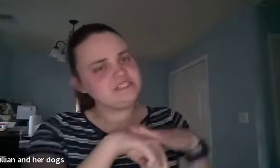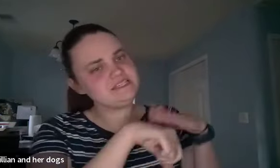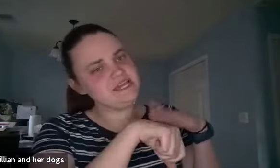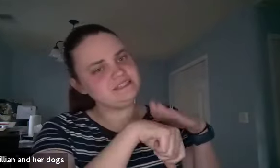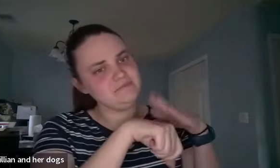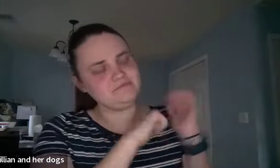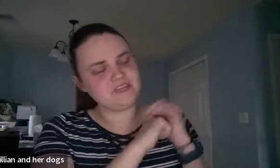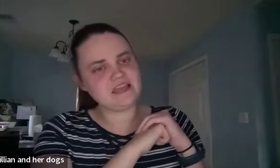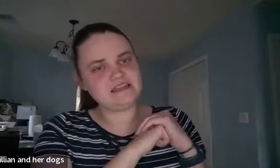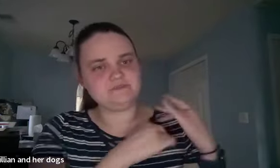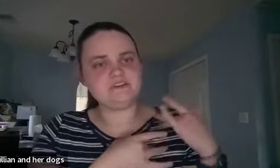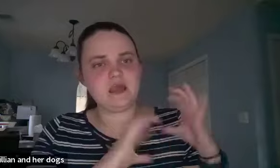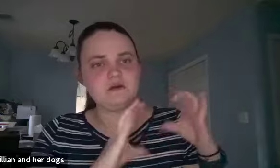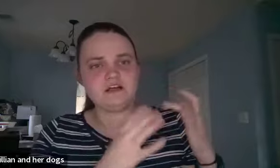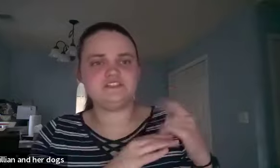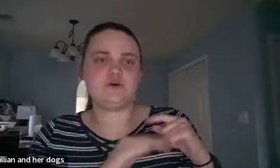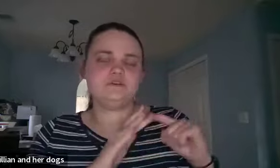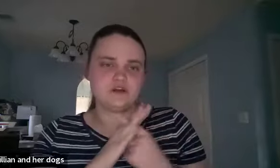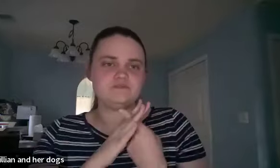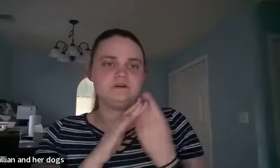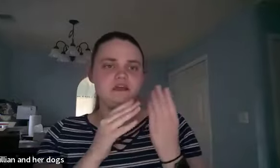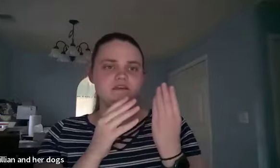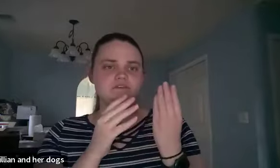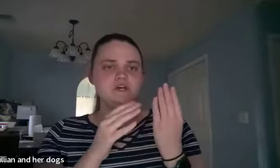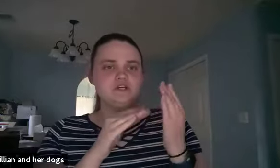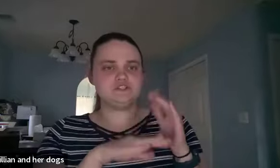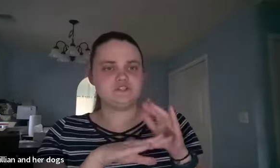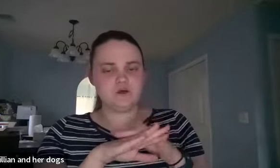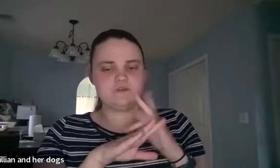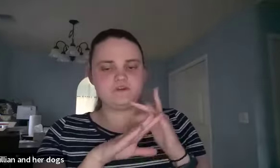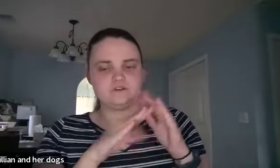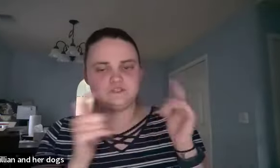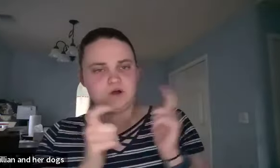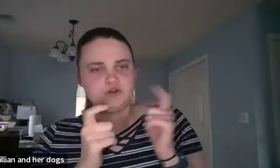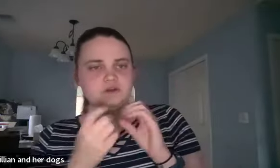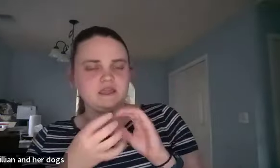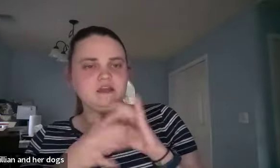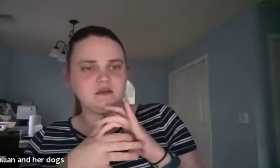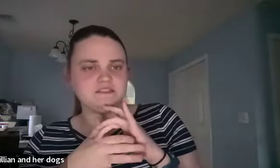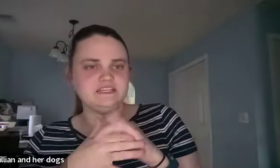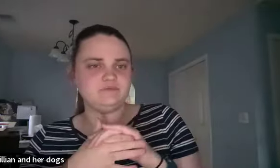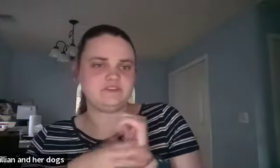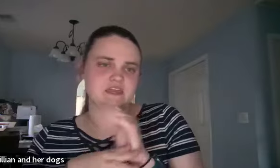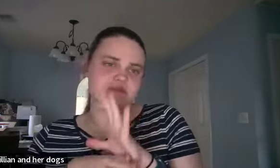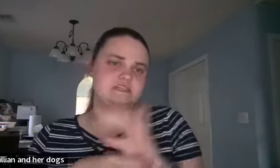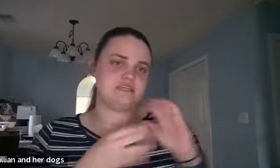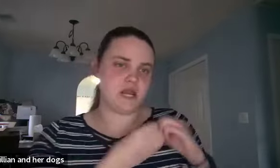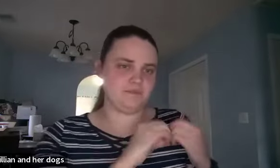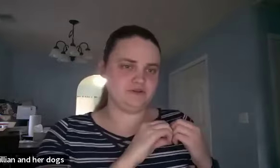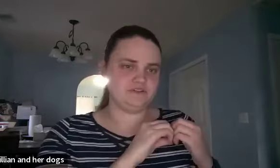Just as a heads up, that's kind of typically how our classes go. We start very kind of slow with our smaller kind of content with the ABCs and numbers.